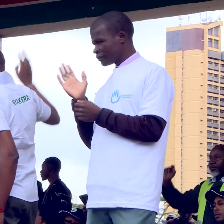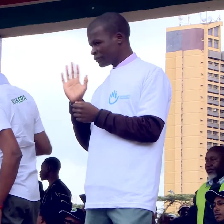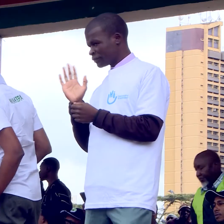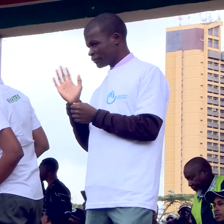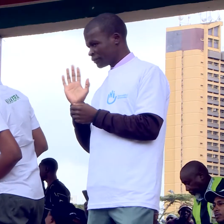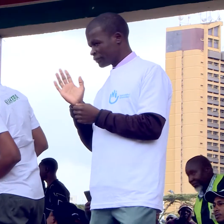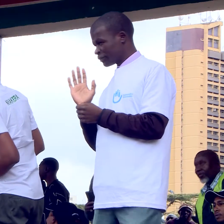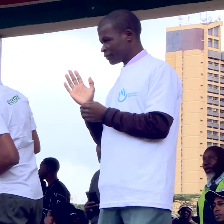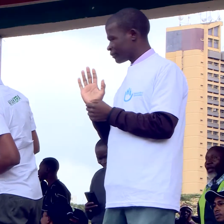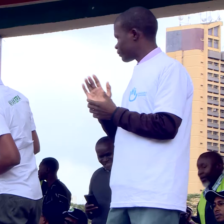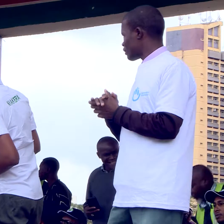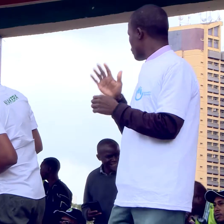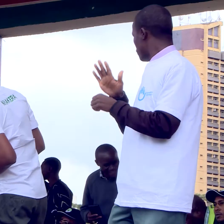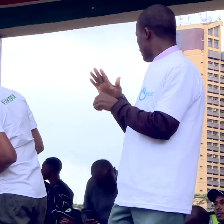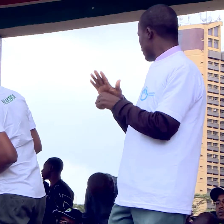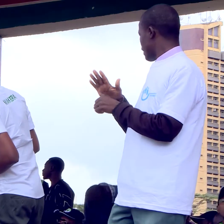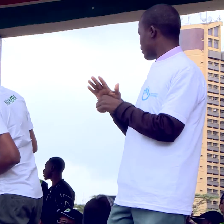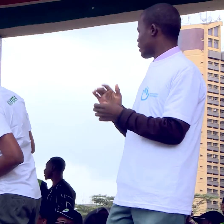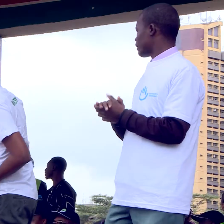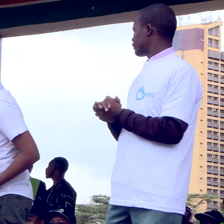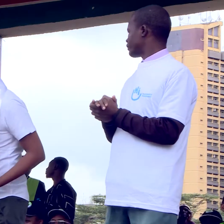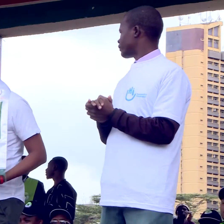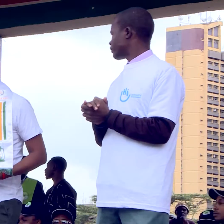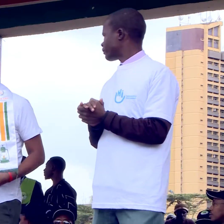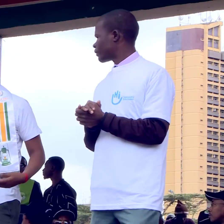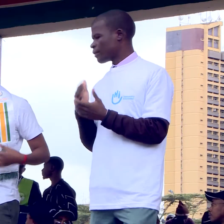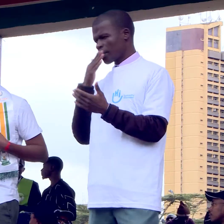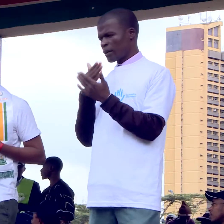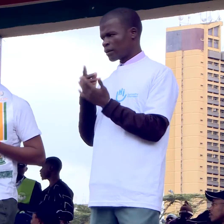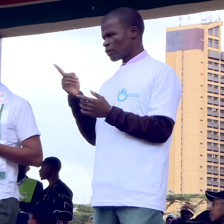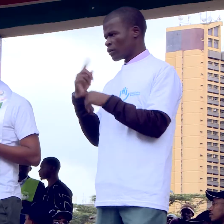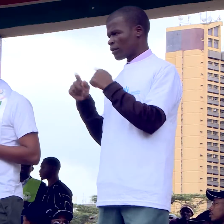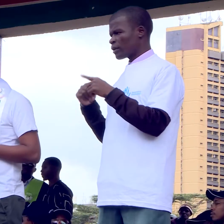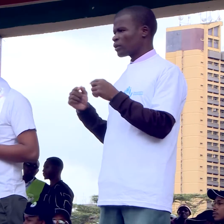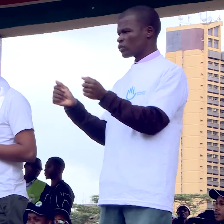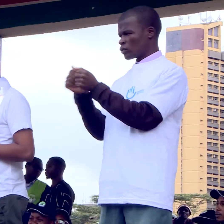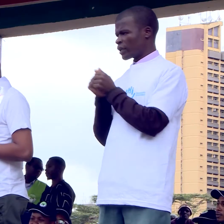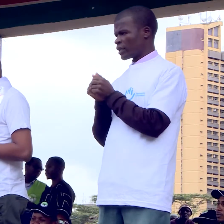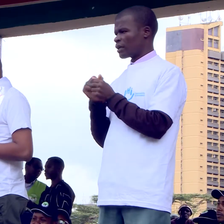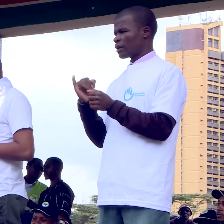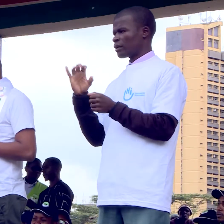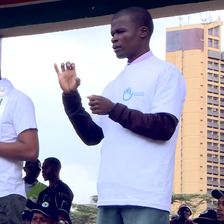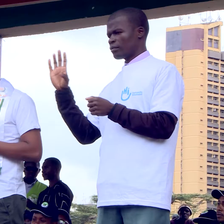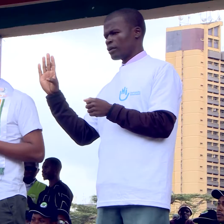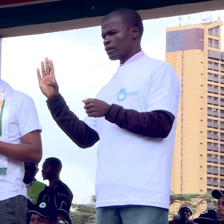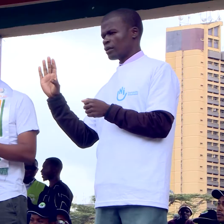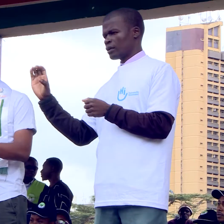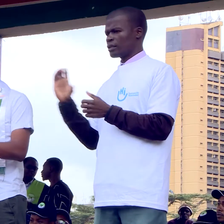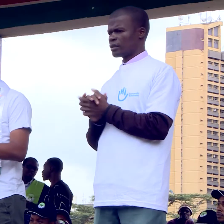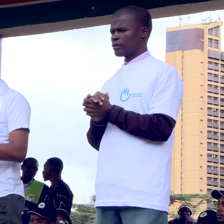Actually, there are very many of them. Thank you very much for coming to join IEBC in this